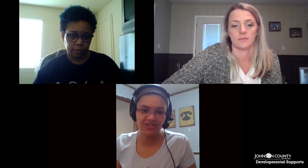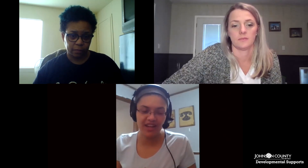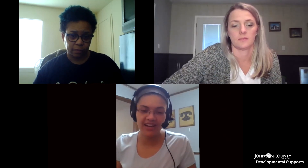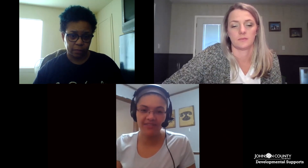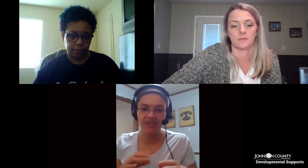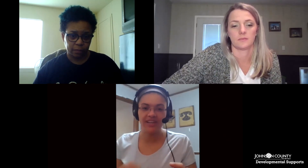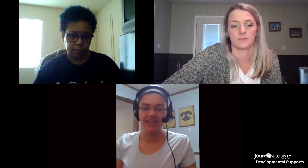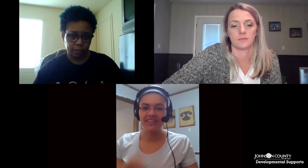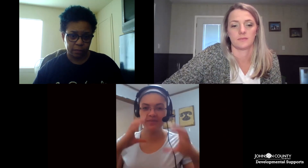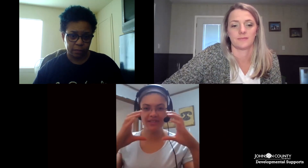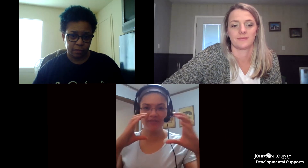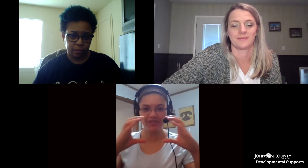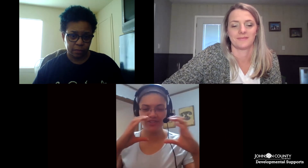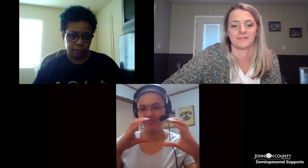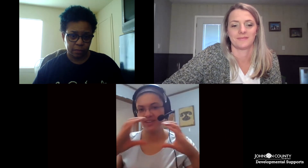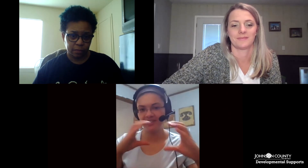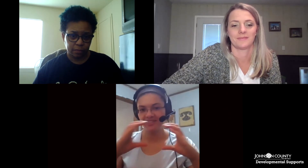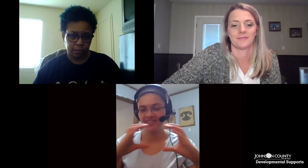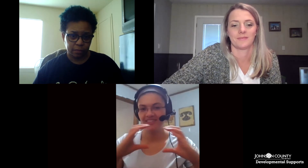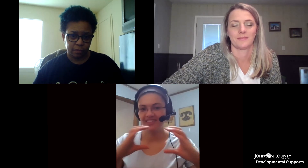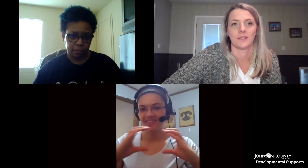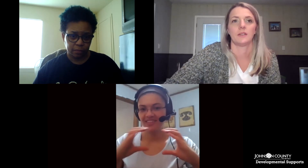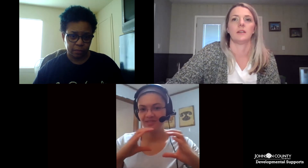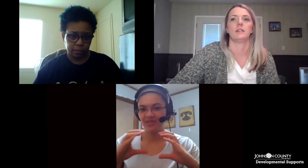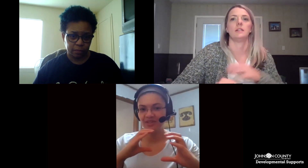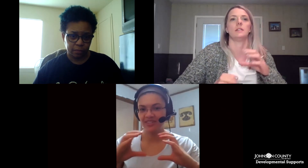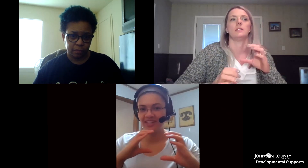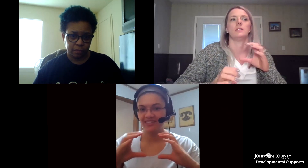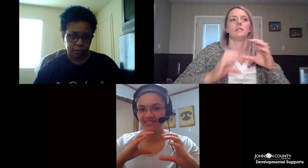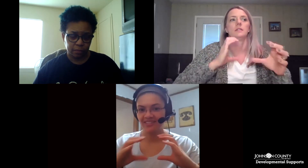yesterday and this means conversation, right? It's one of the ones that